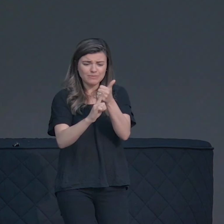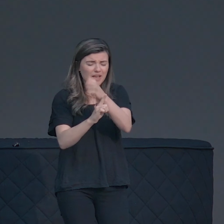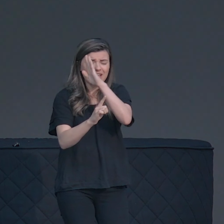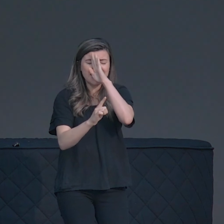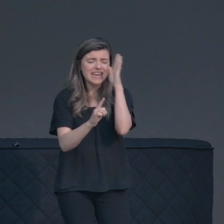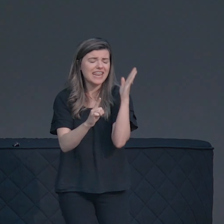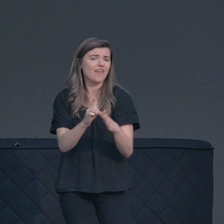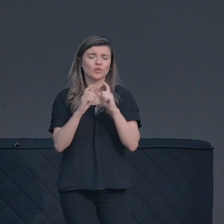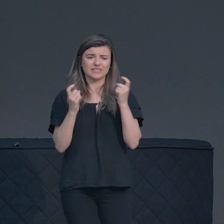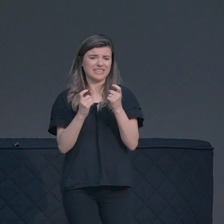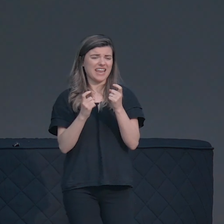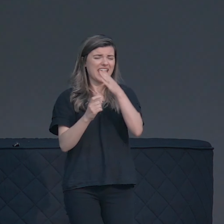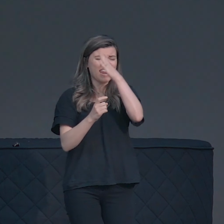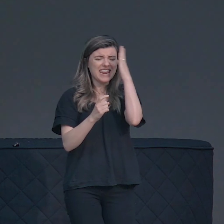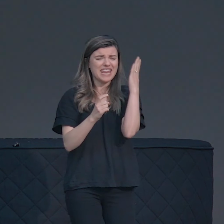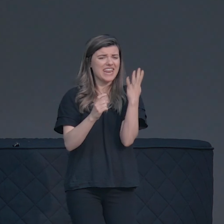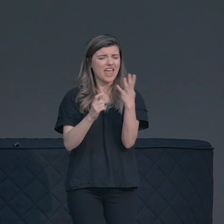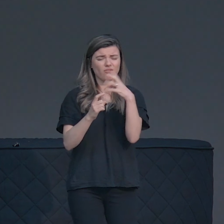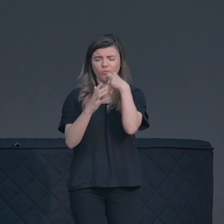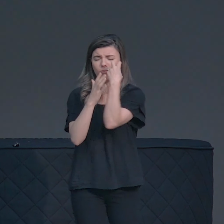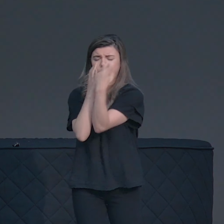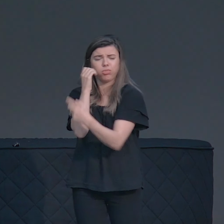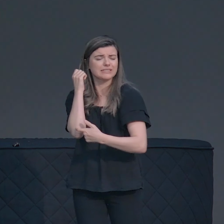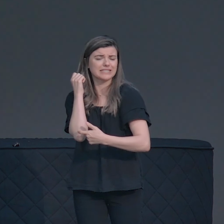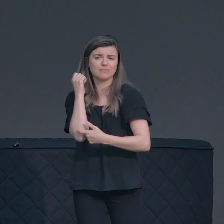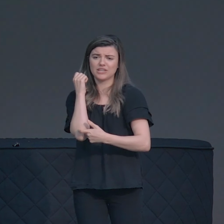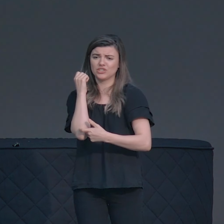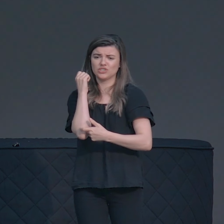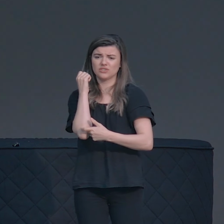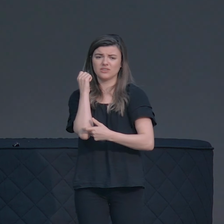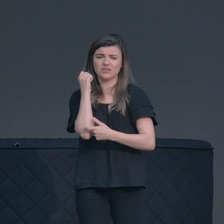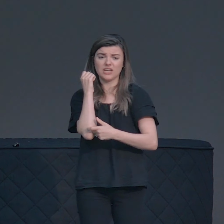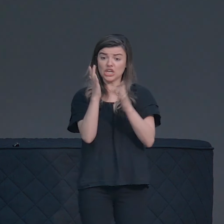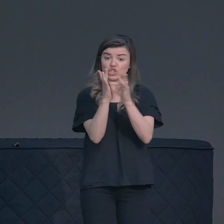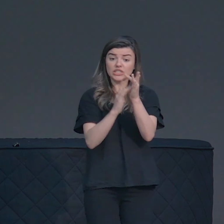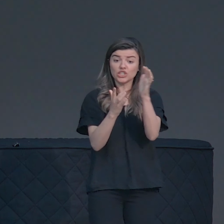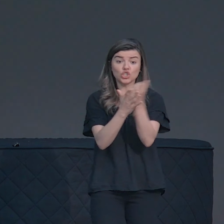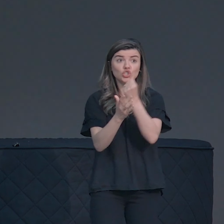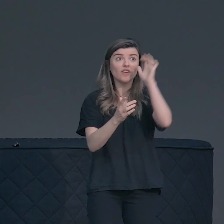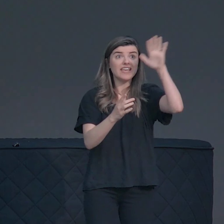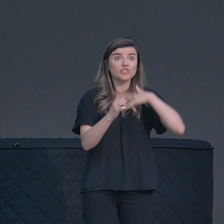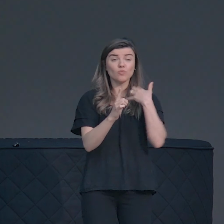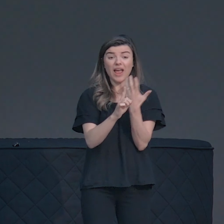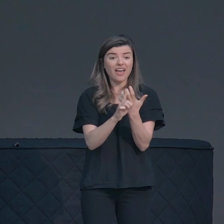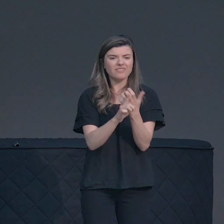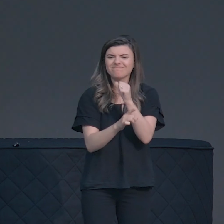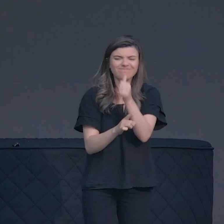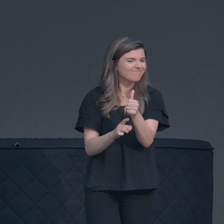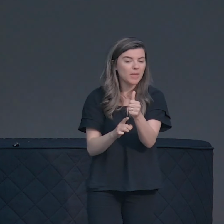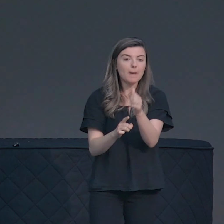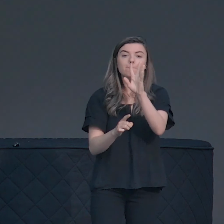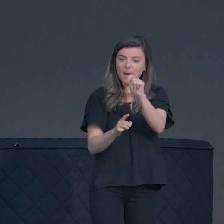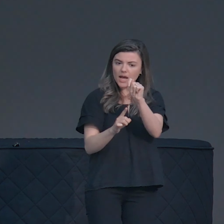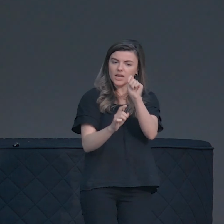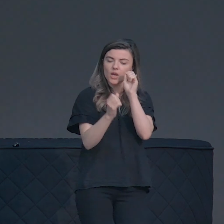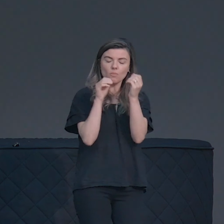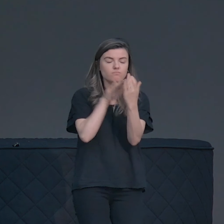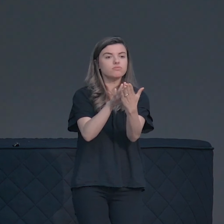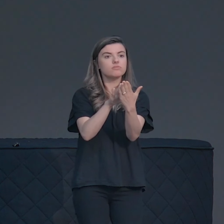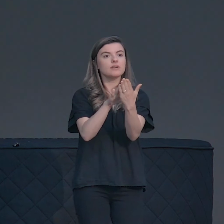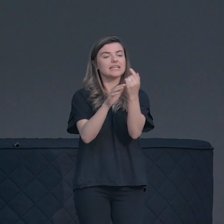though he's never given in to temptation, he's done nothing to deserve the wrath of God, and he will face this wrath and say